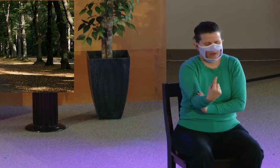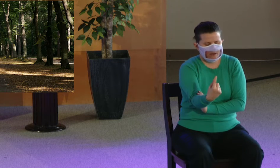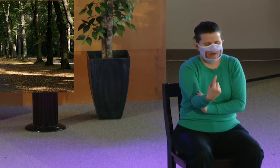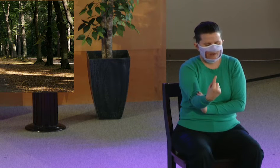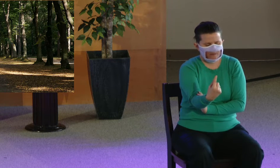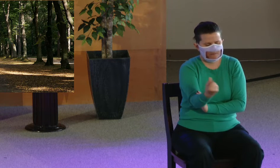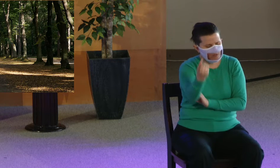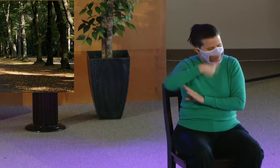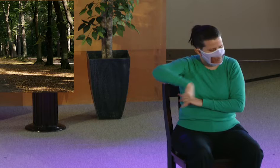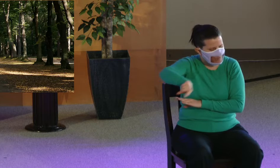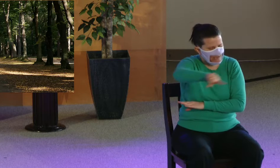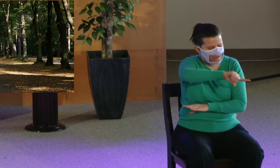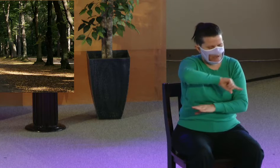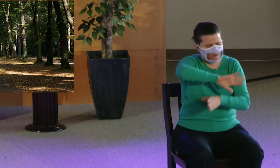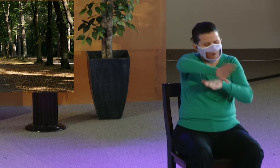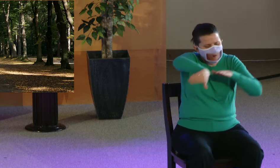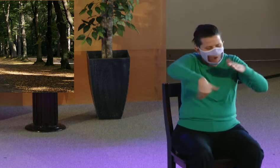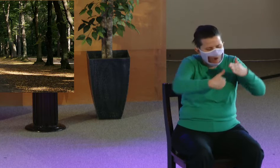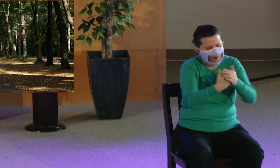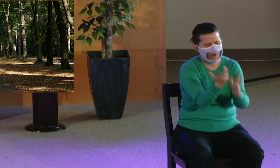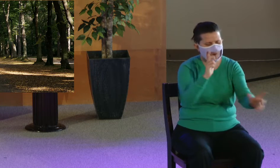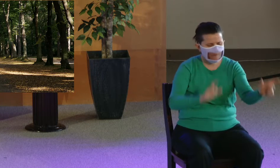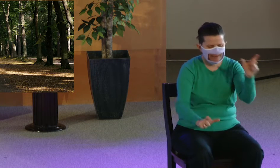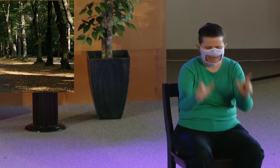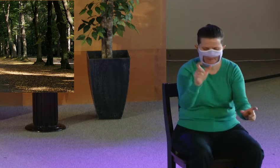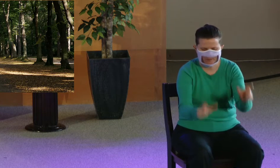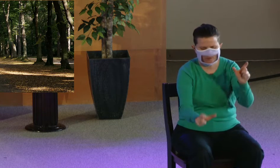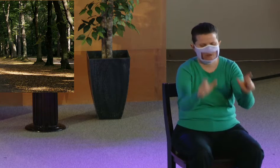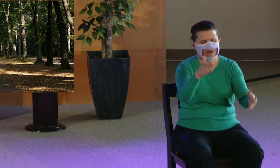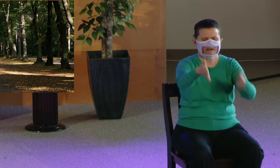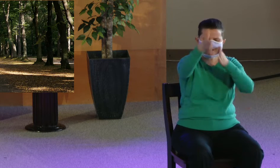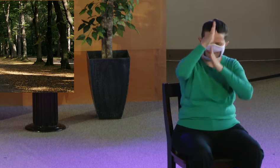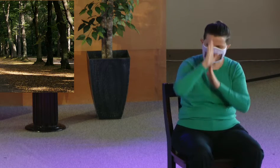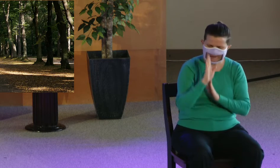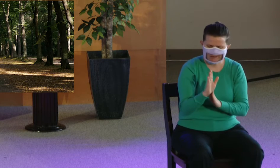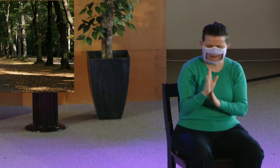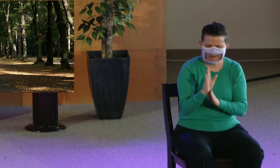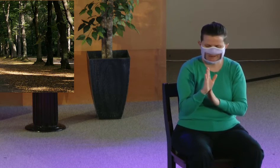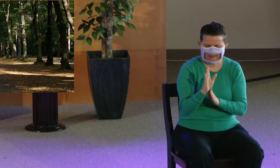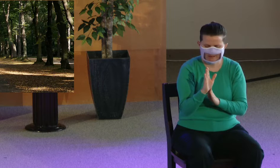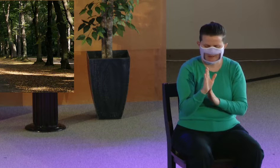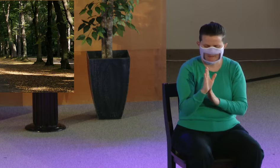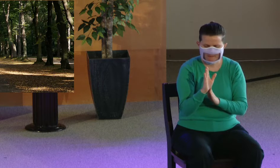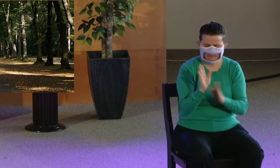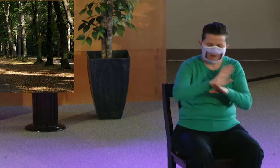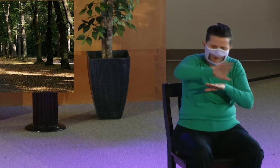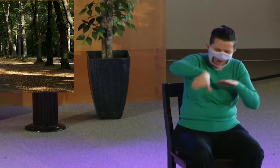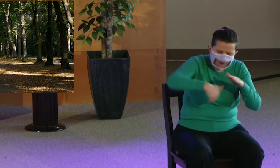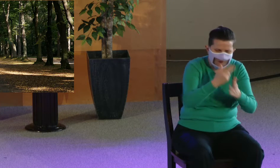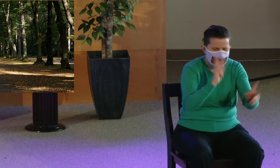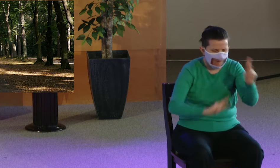all of God. We are all of God. We